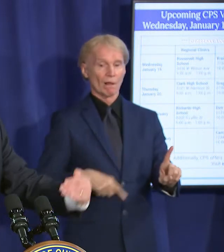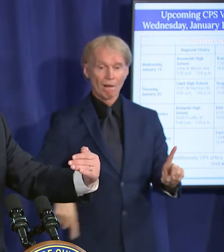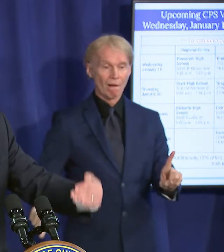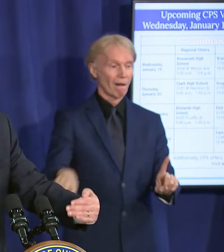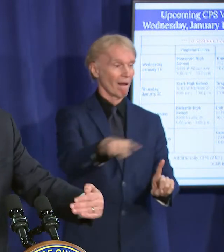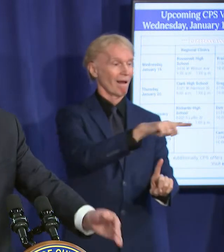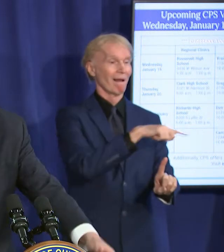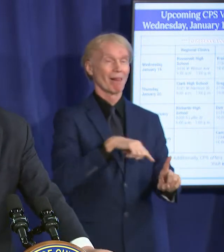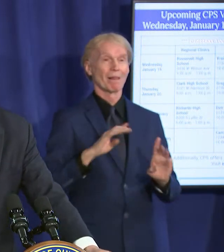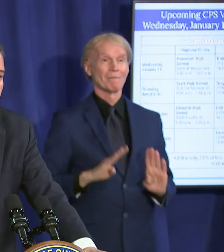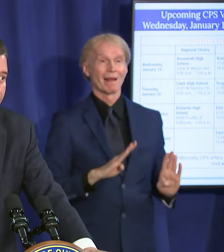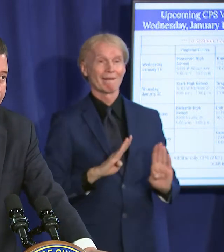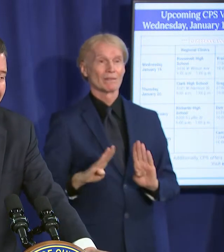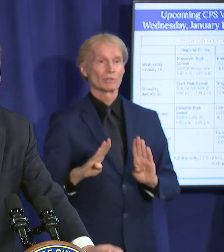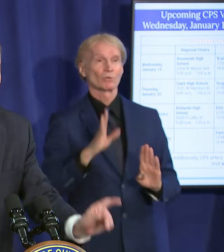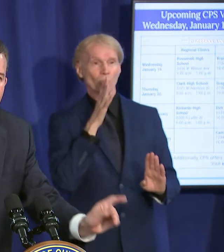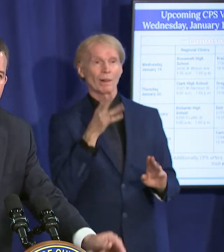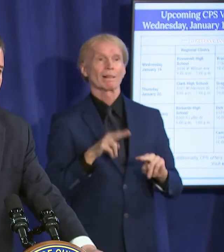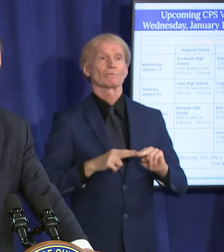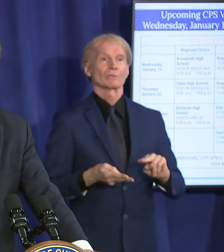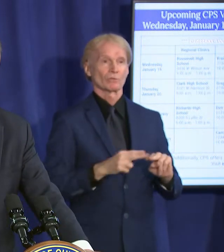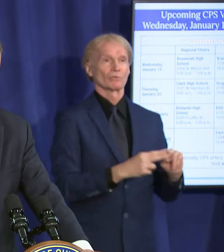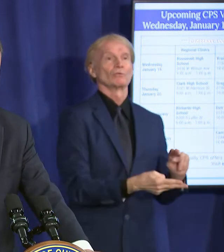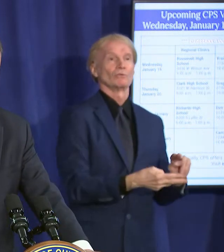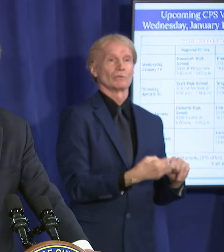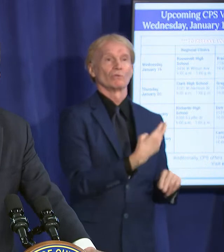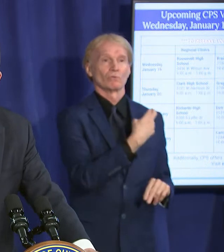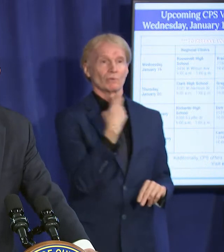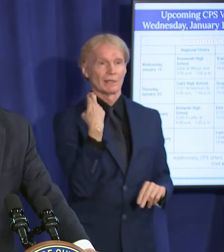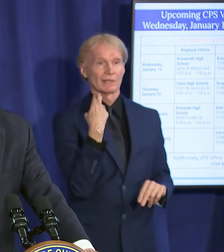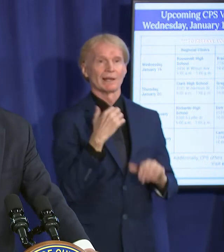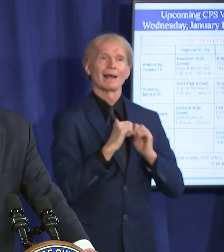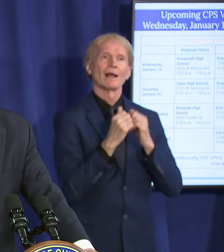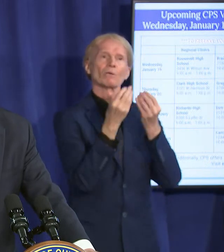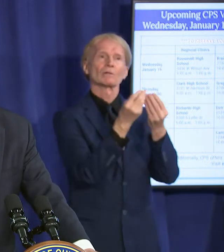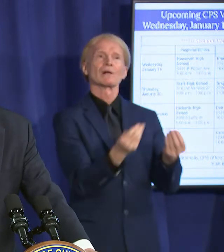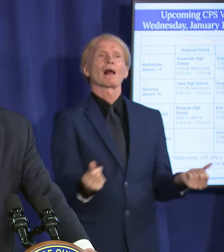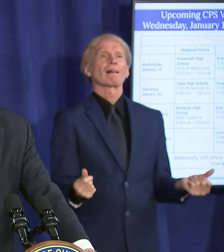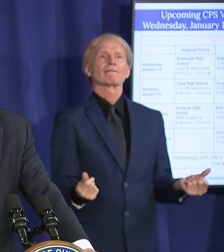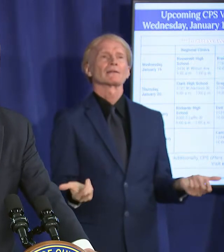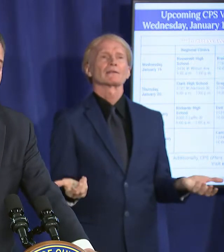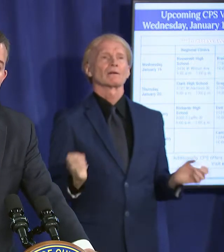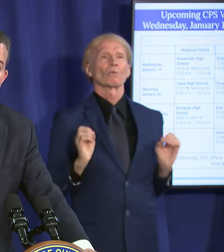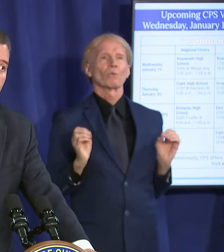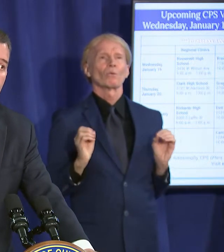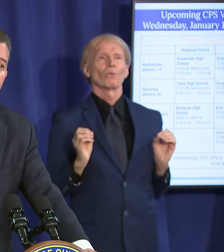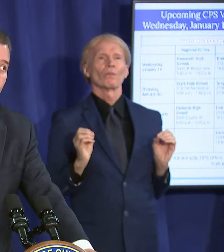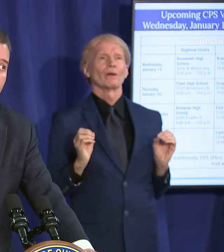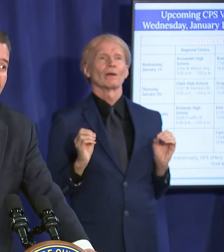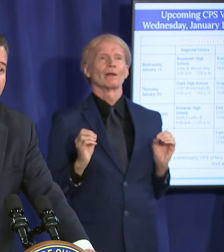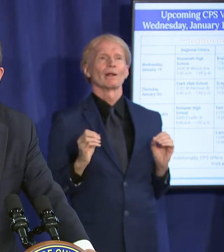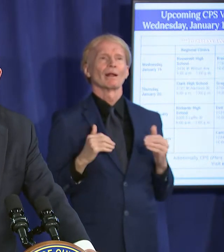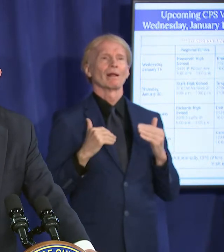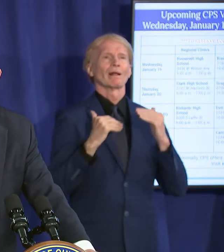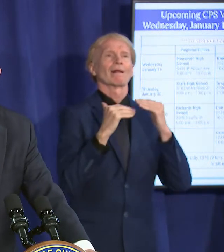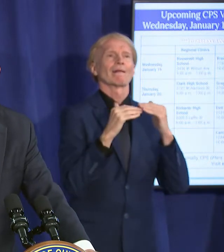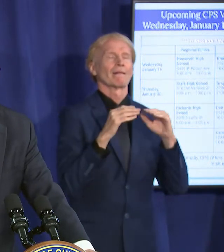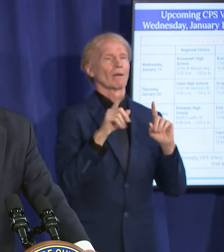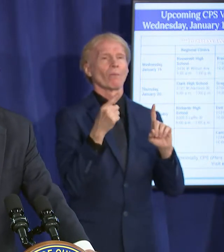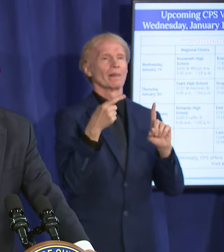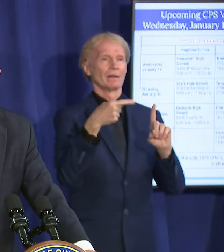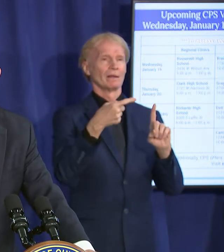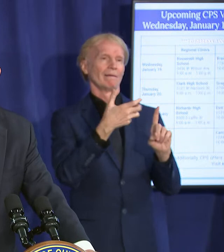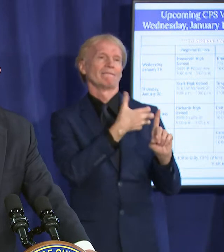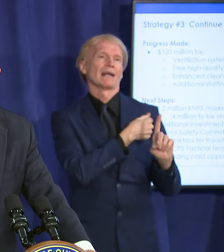to reduce the risk. Nothing solves it. Nothing solves it, and nothing solves it as close to 100% as